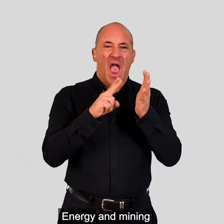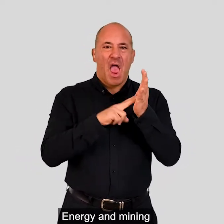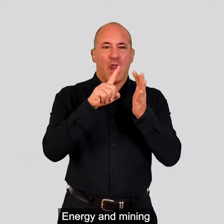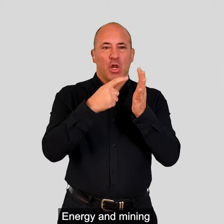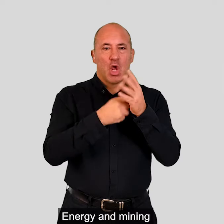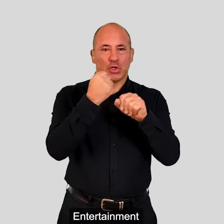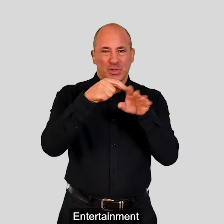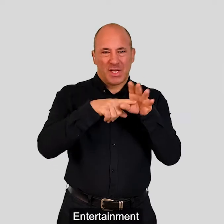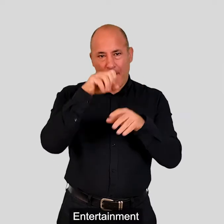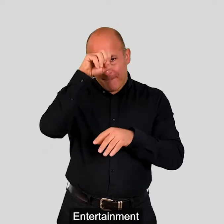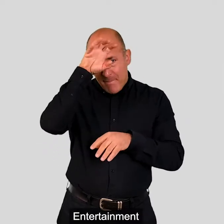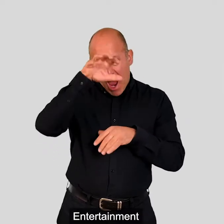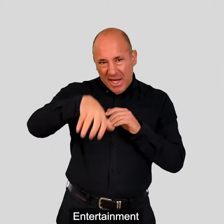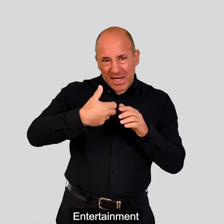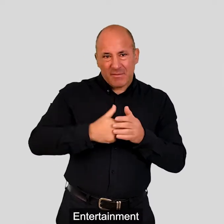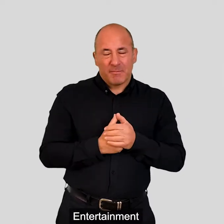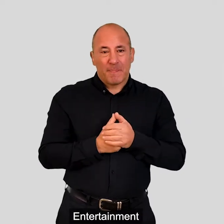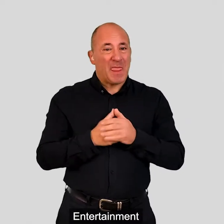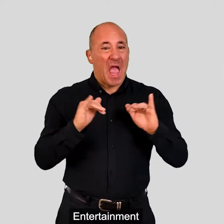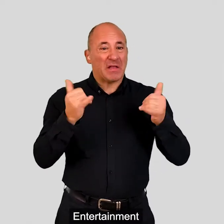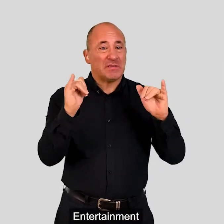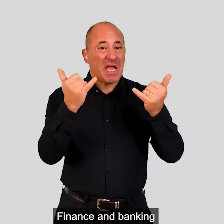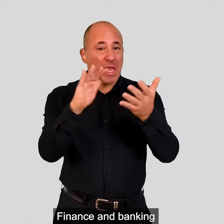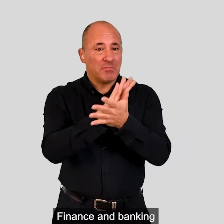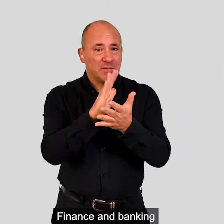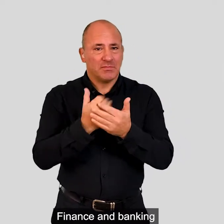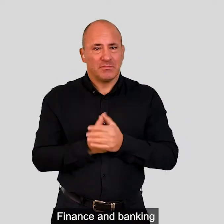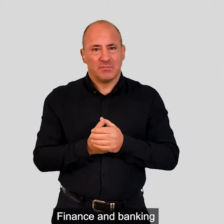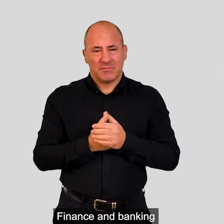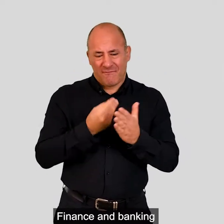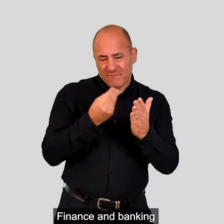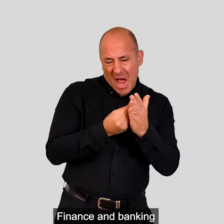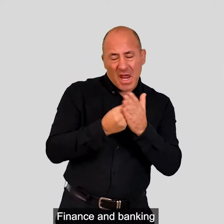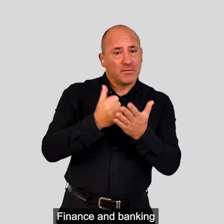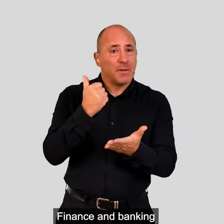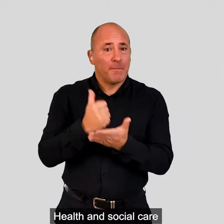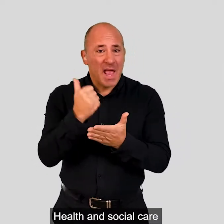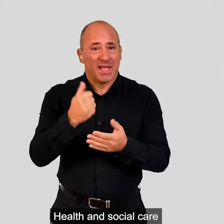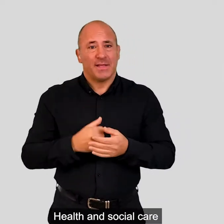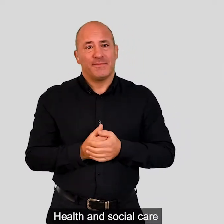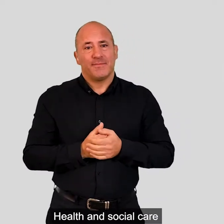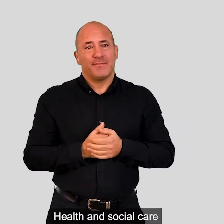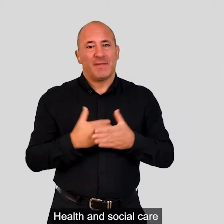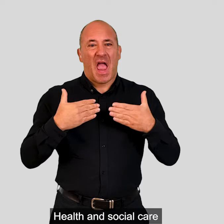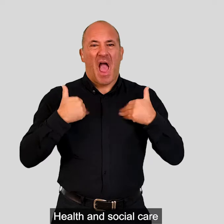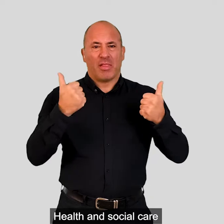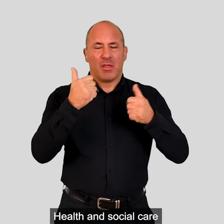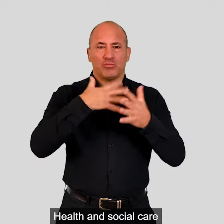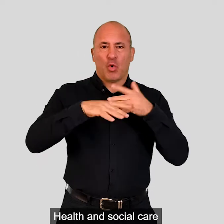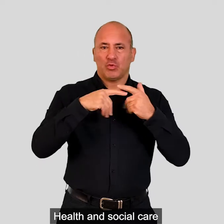mining, entertainment, finance and banking, health and social care,